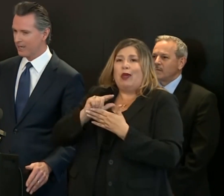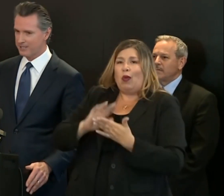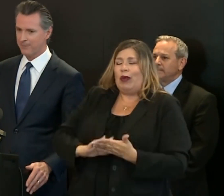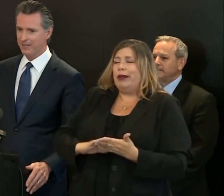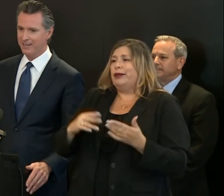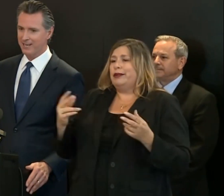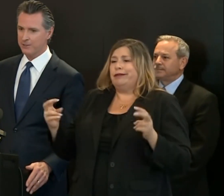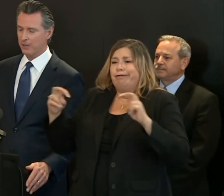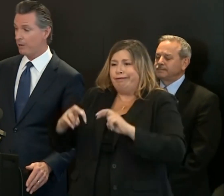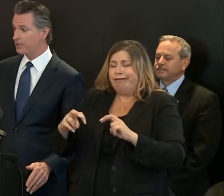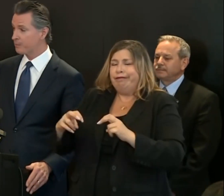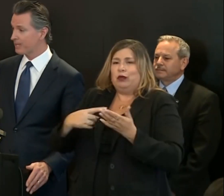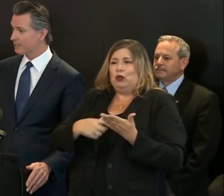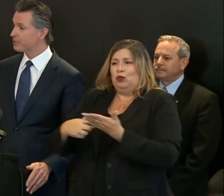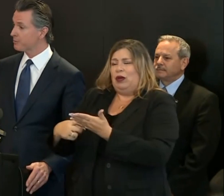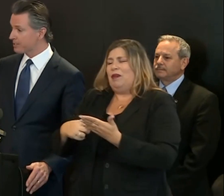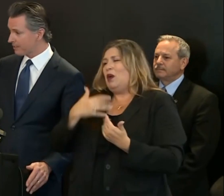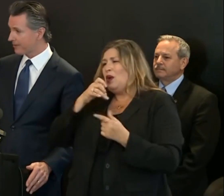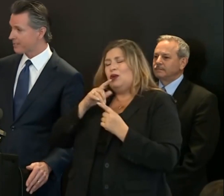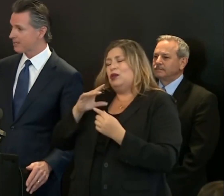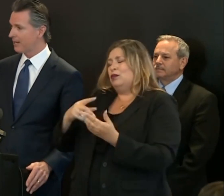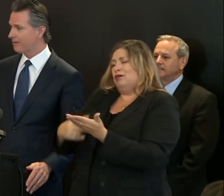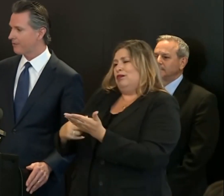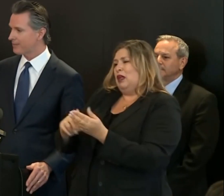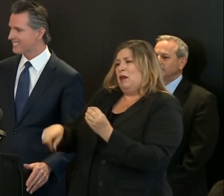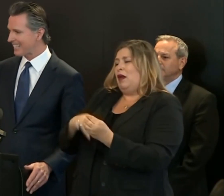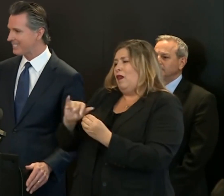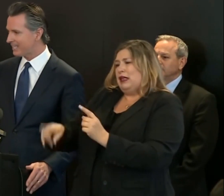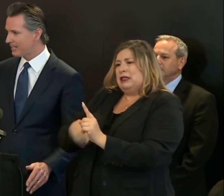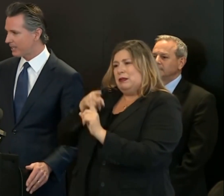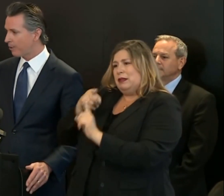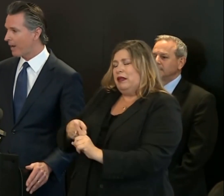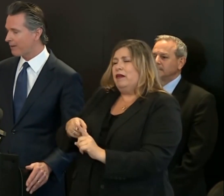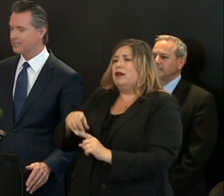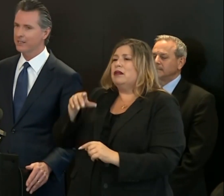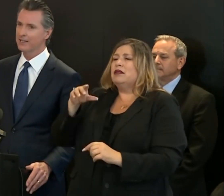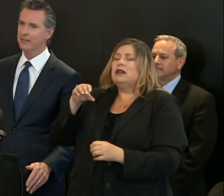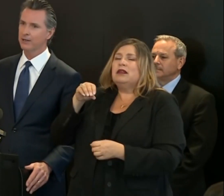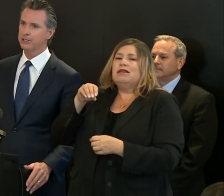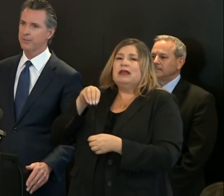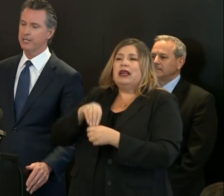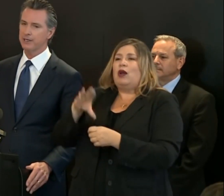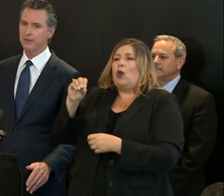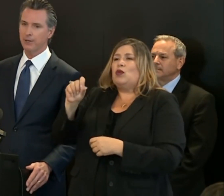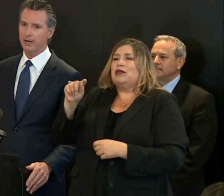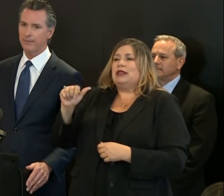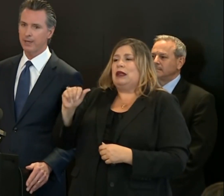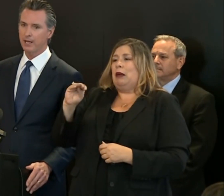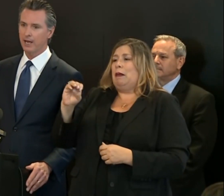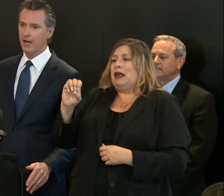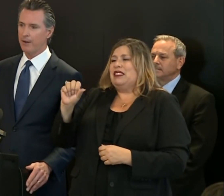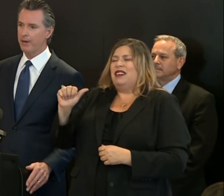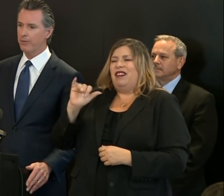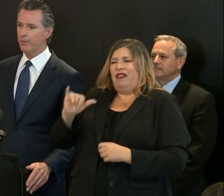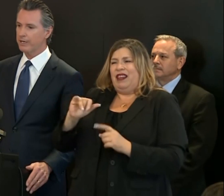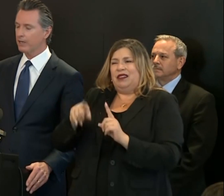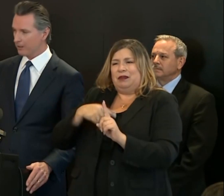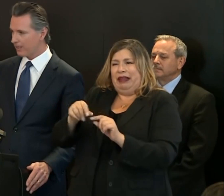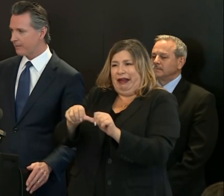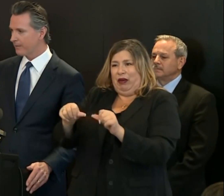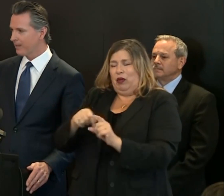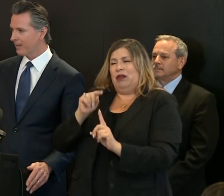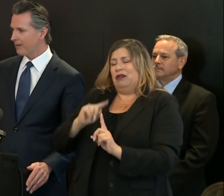from both sides. So I don't want to speak to the specifics of the site in and around Costa Mesa community. But